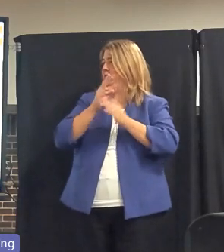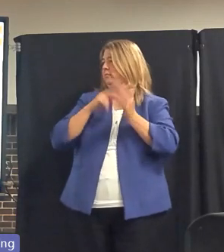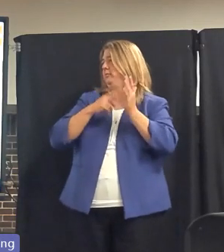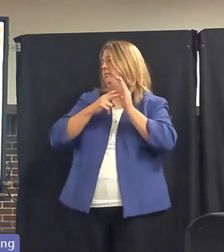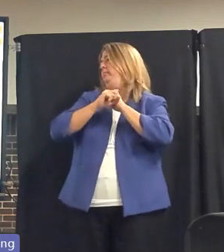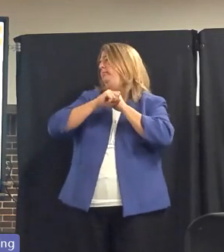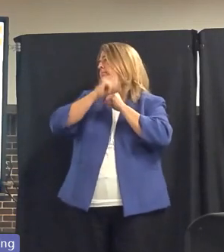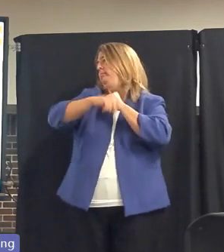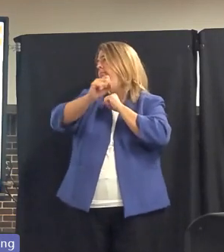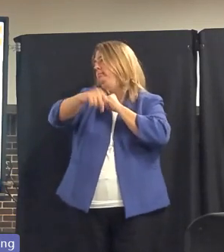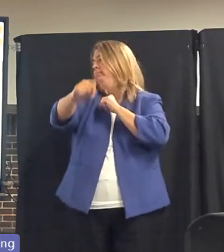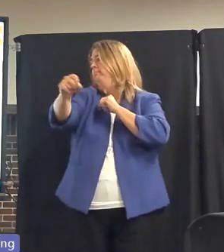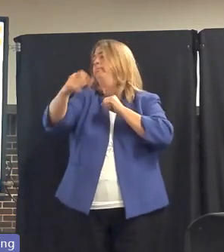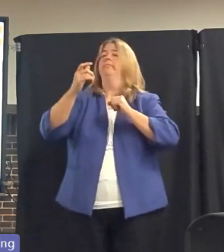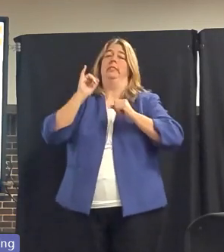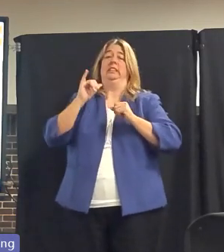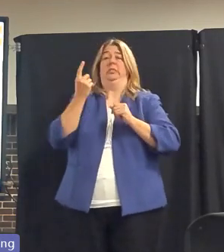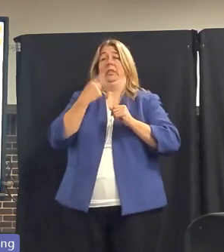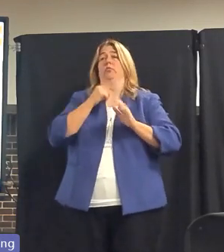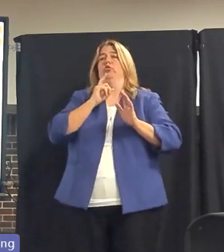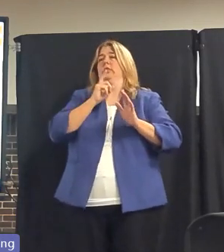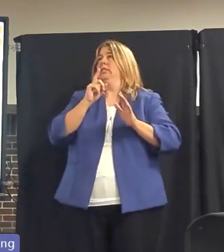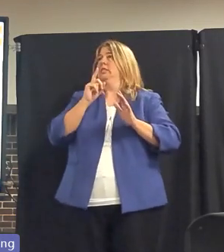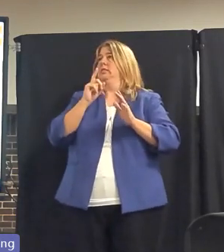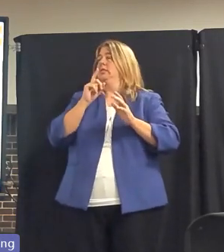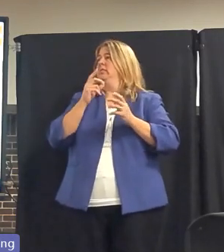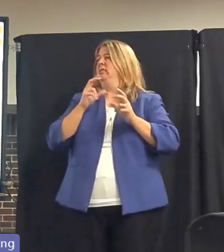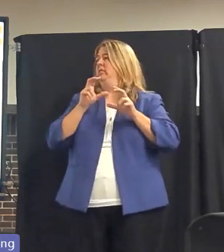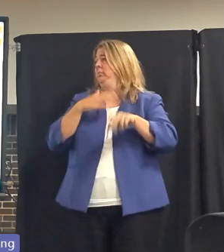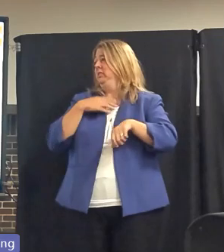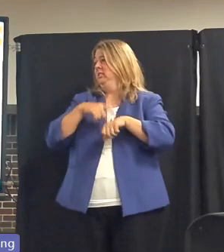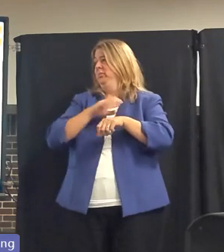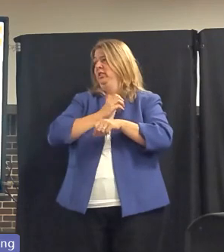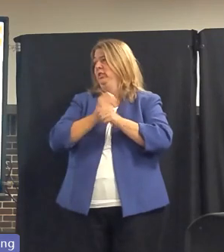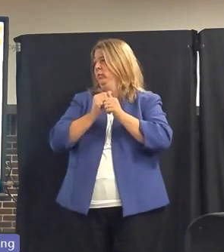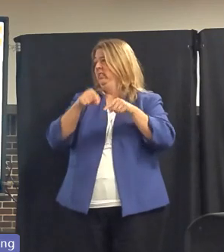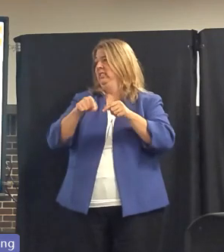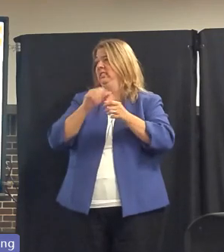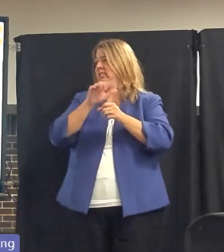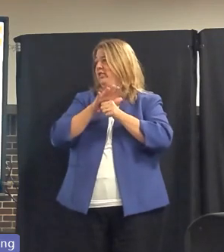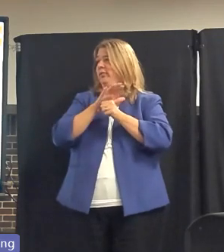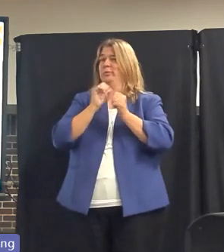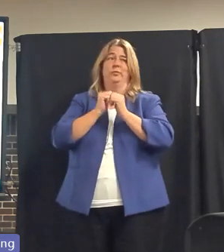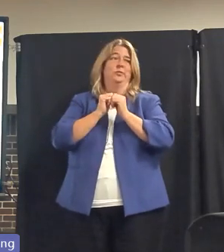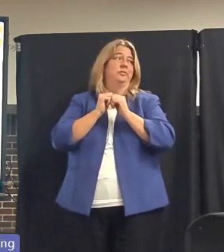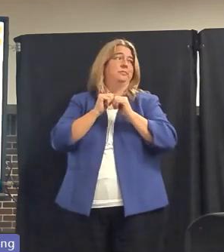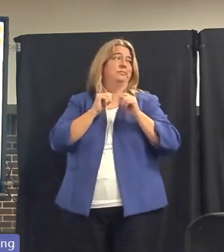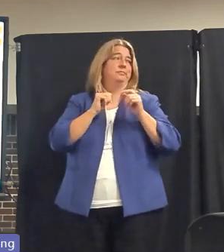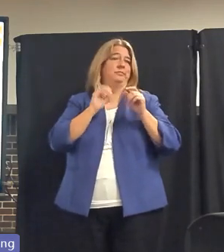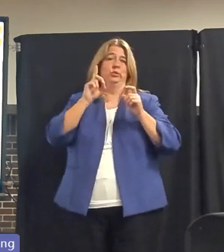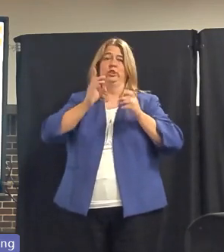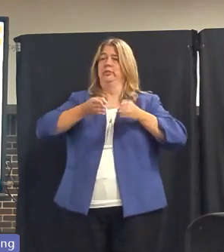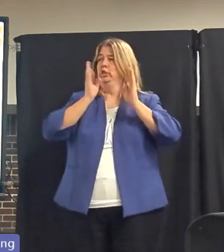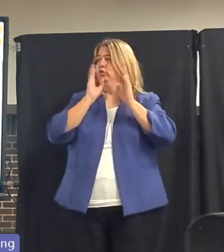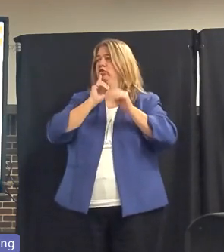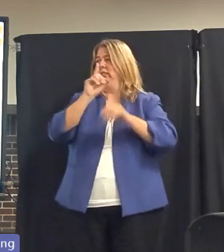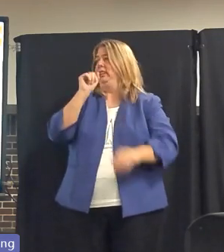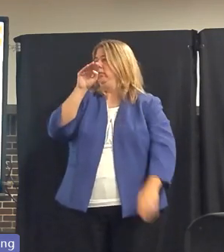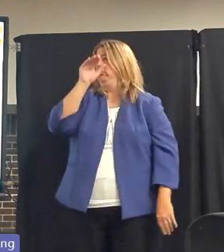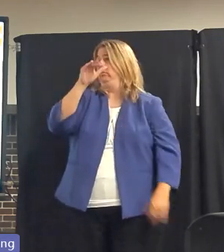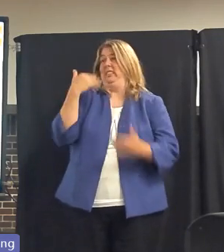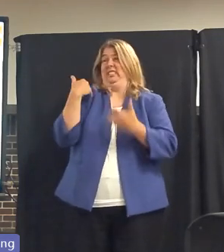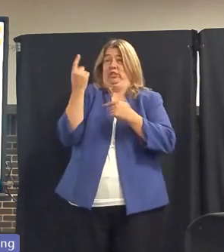doesn't help us as a state school. We all know that that really extends the timeline. And I have spent so much time and